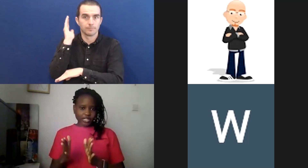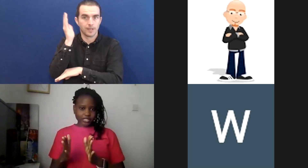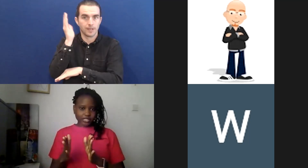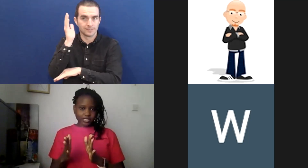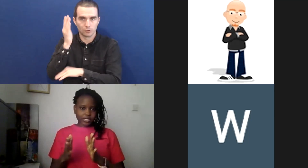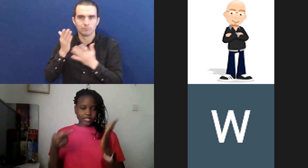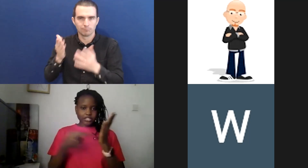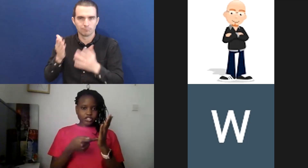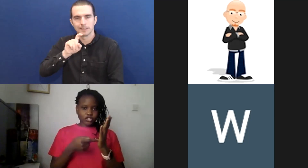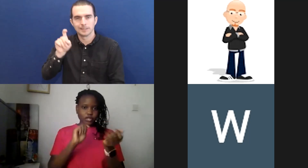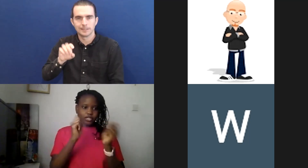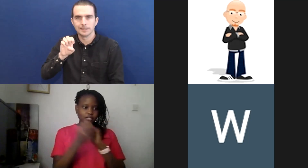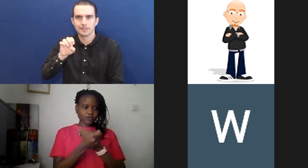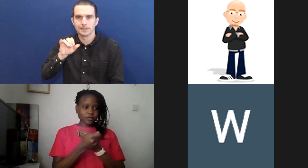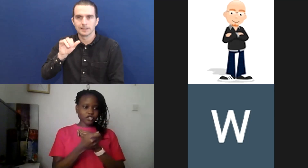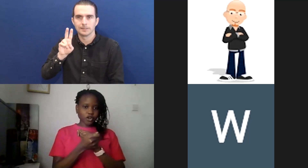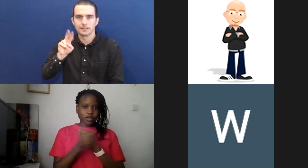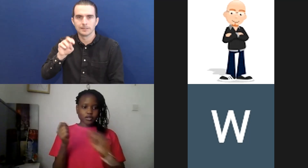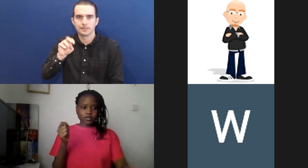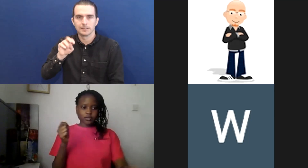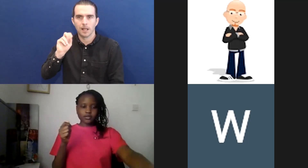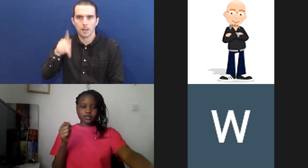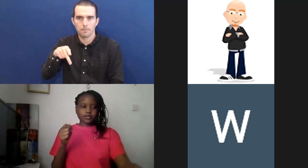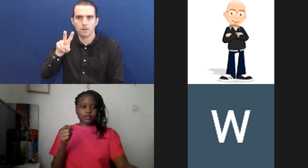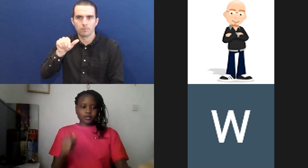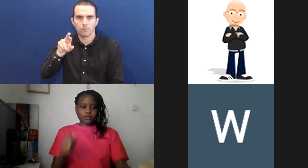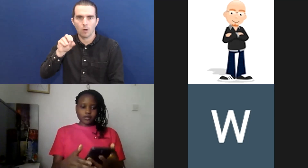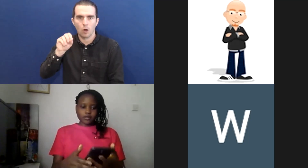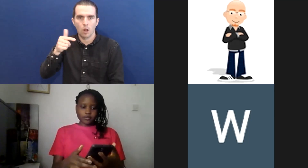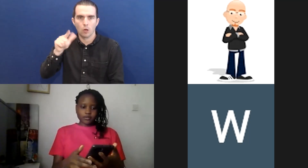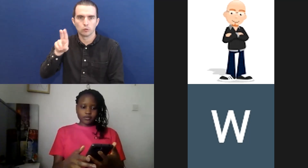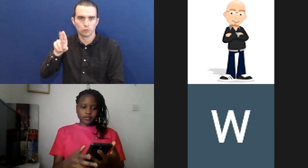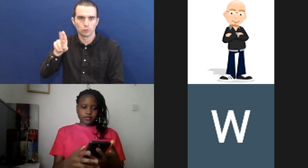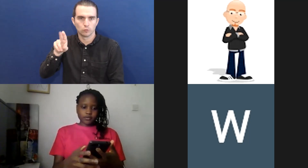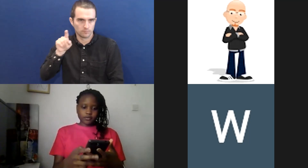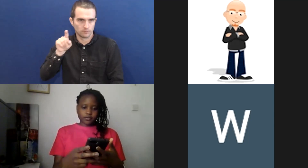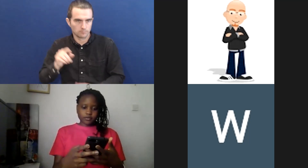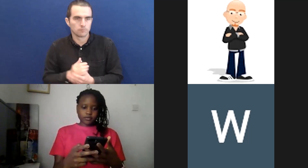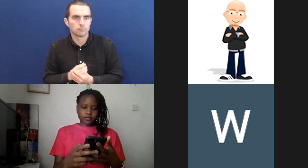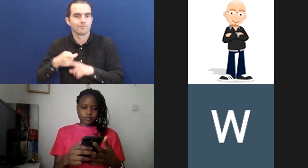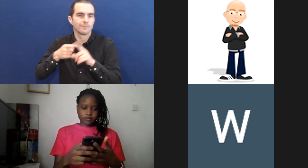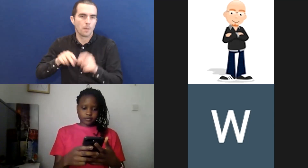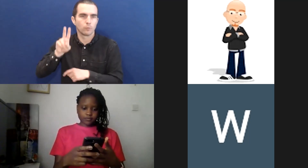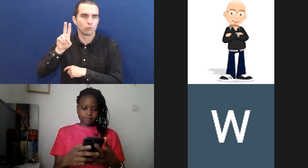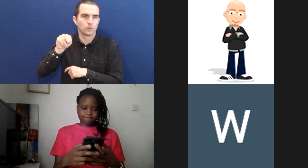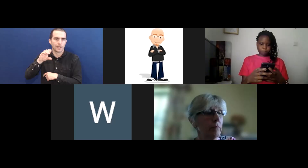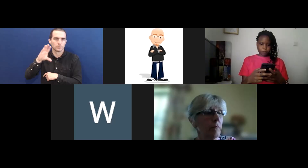Transformation section of the Communications and Information sector at UNESCO in